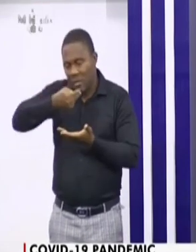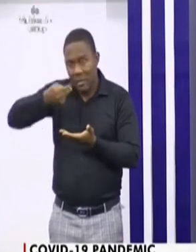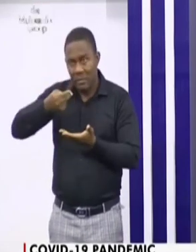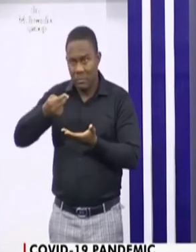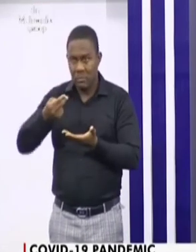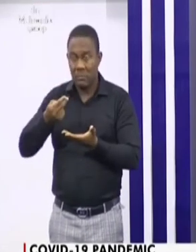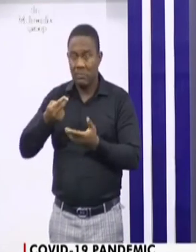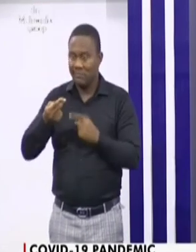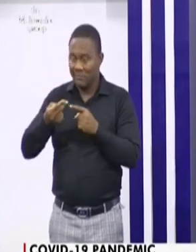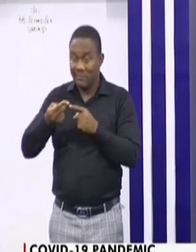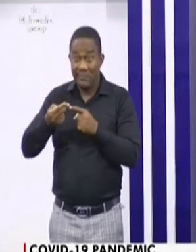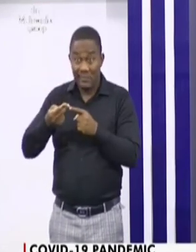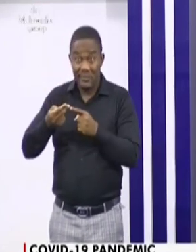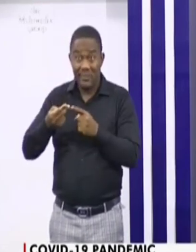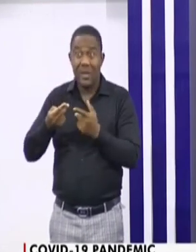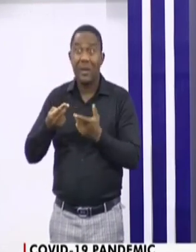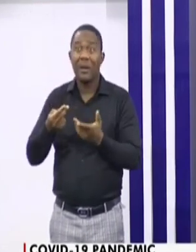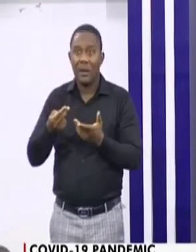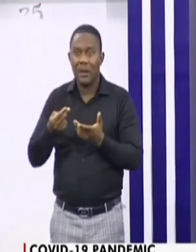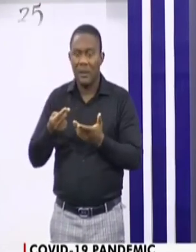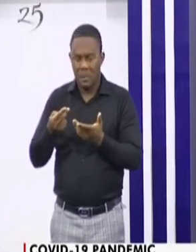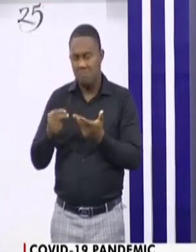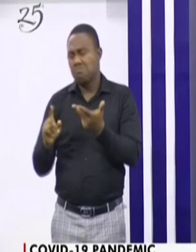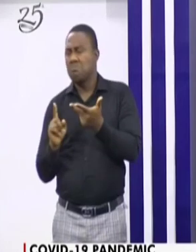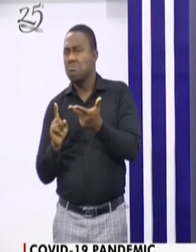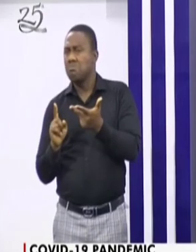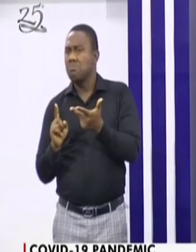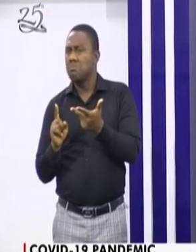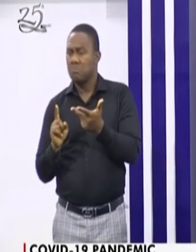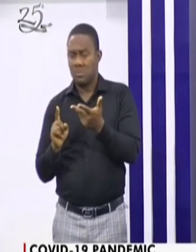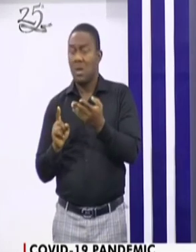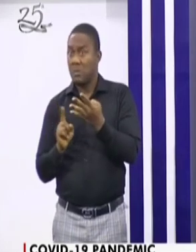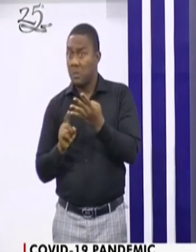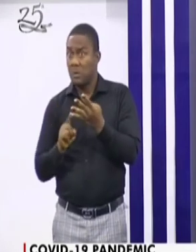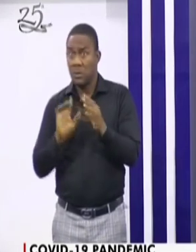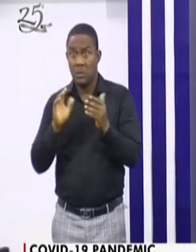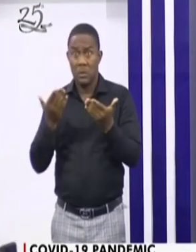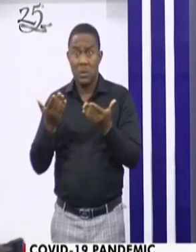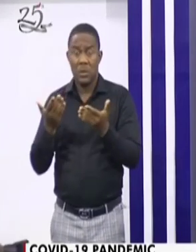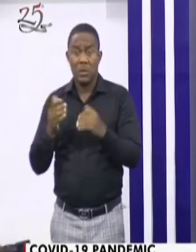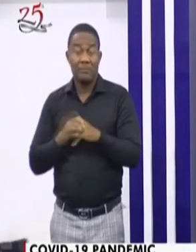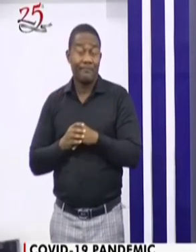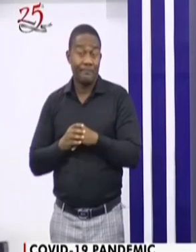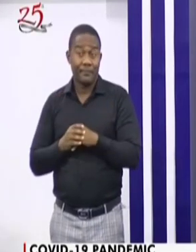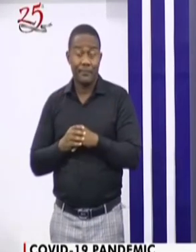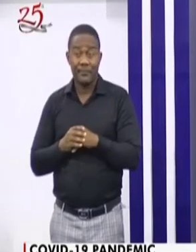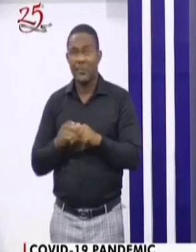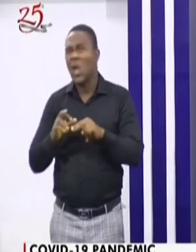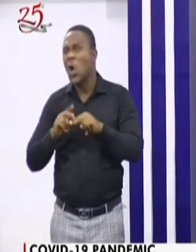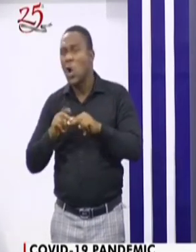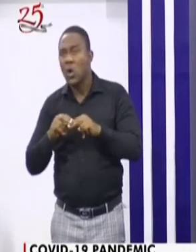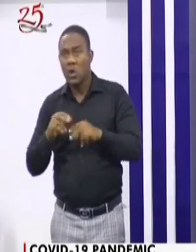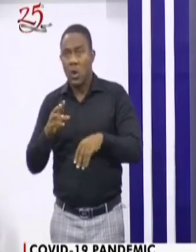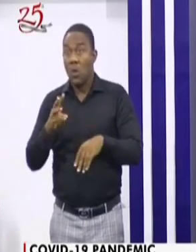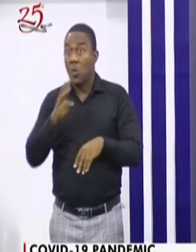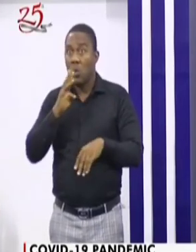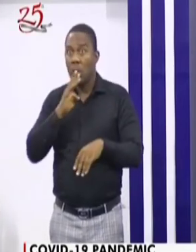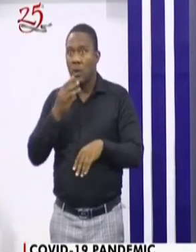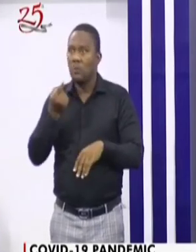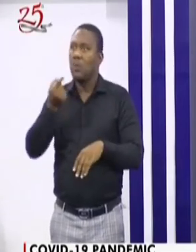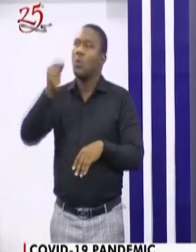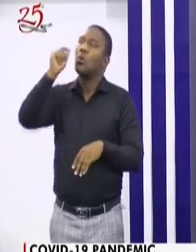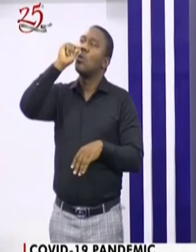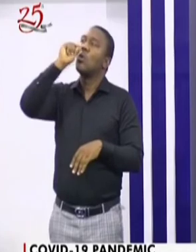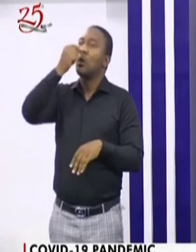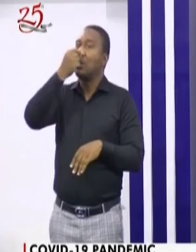from the throat. And then we also have another method where we introduce salt water into your nose and you blow it out,